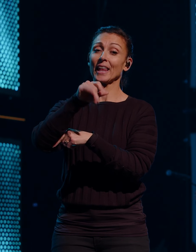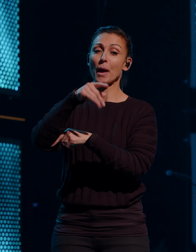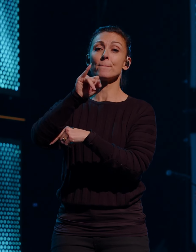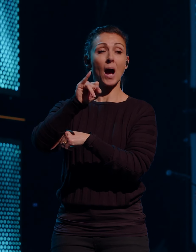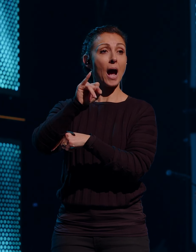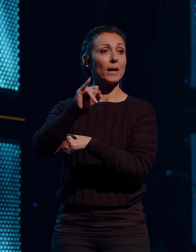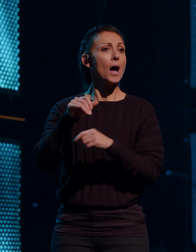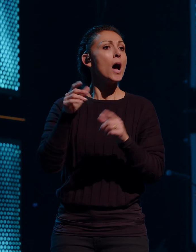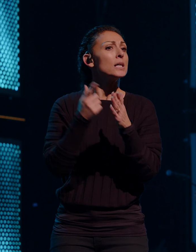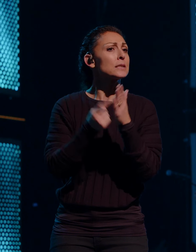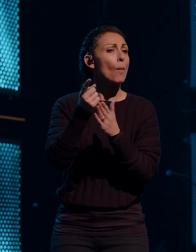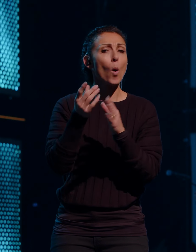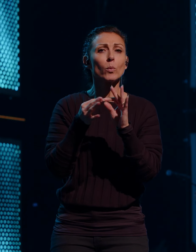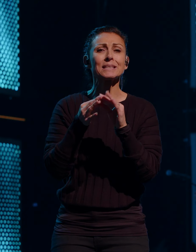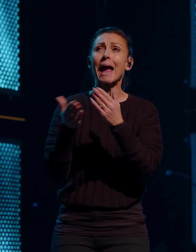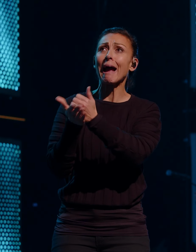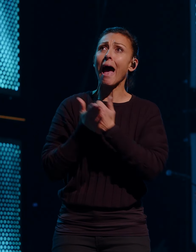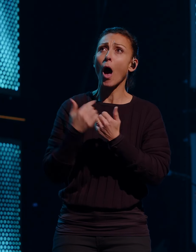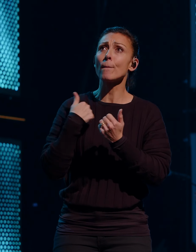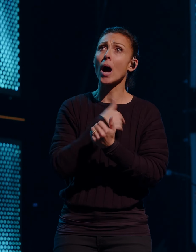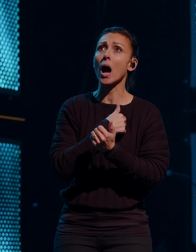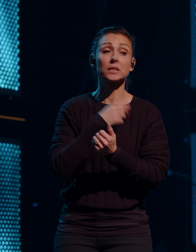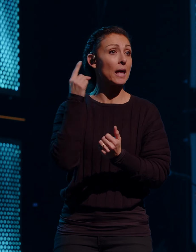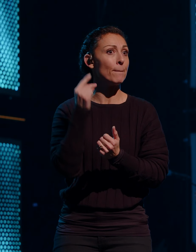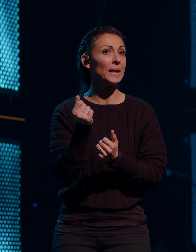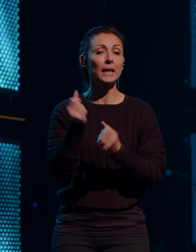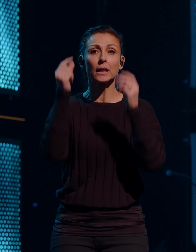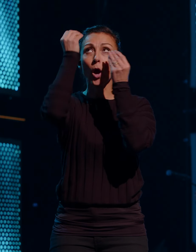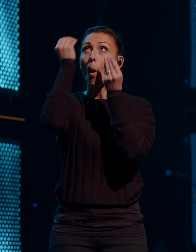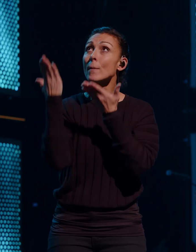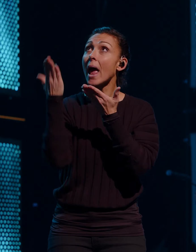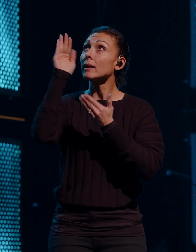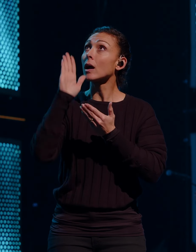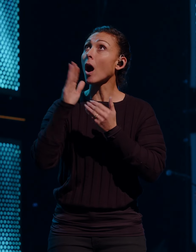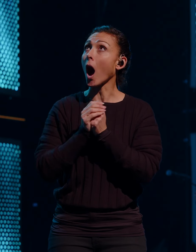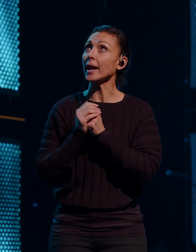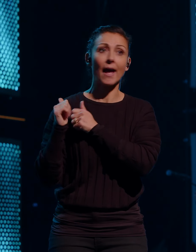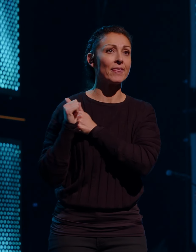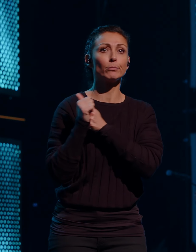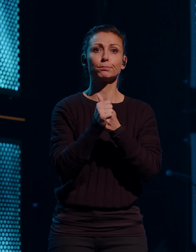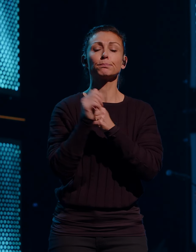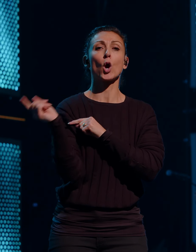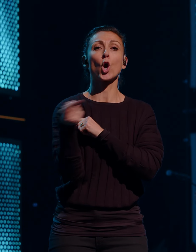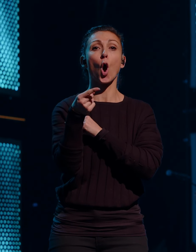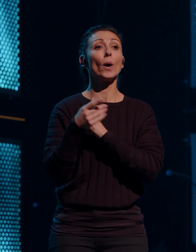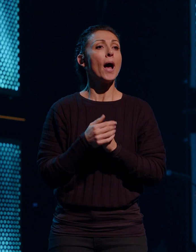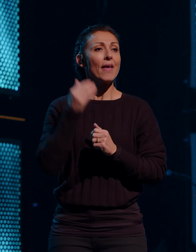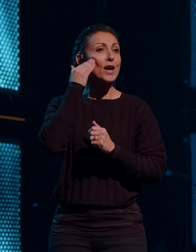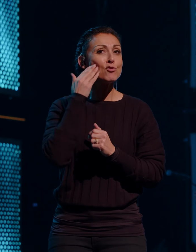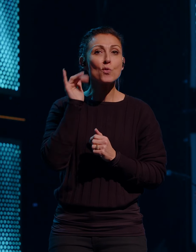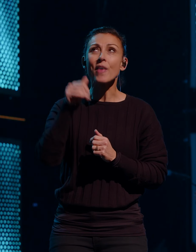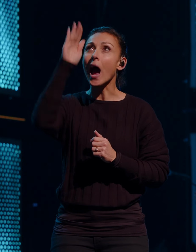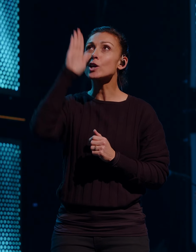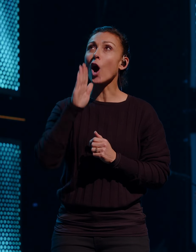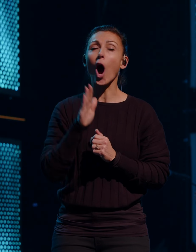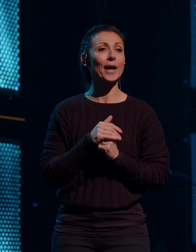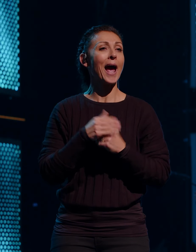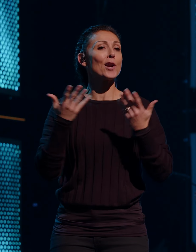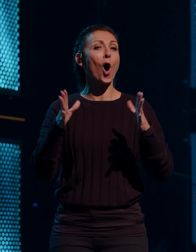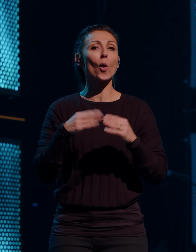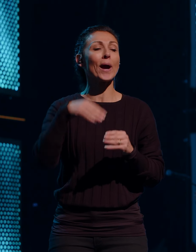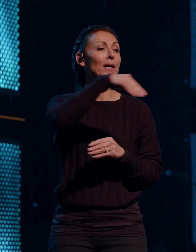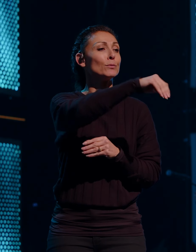here, they immediately obey and they go, knowing that God had prepared people to hear the gospel. It's something that's good in our